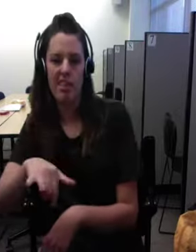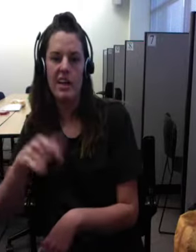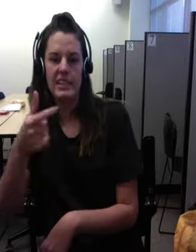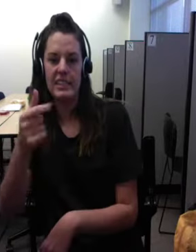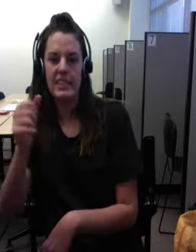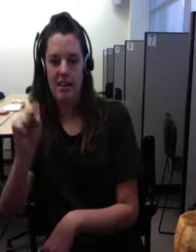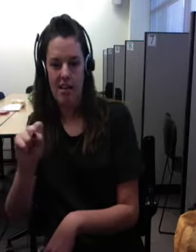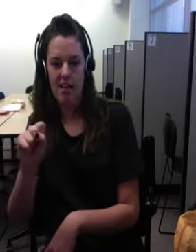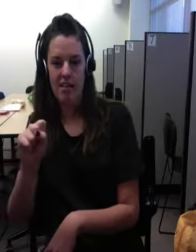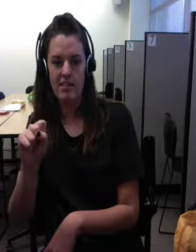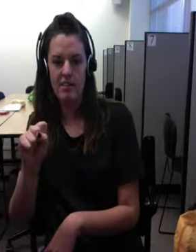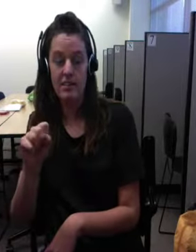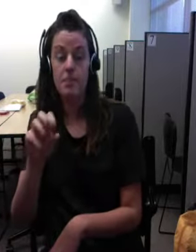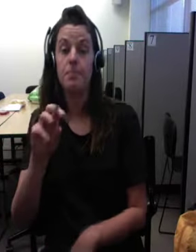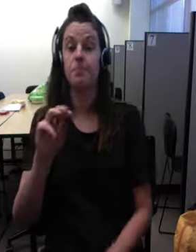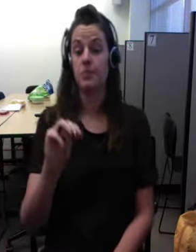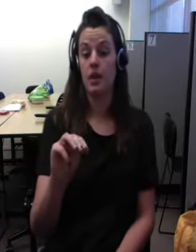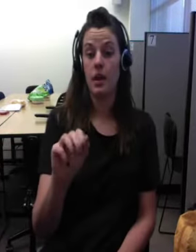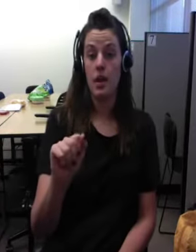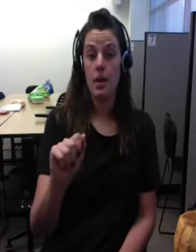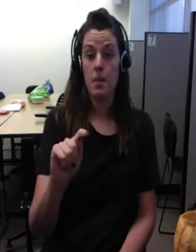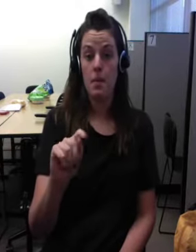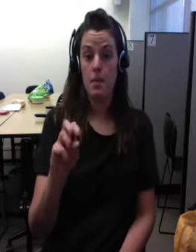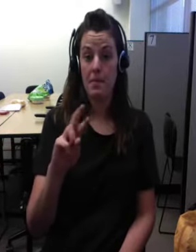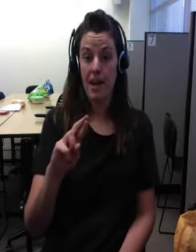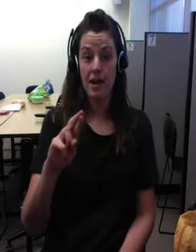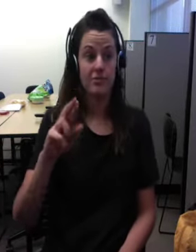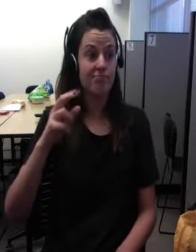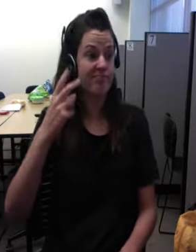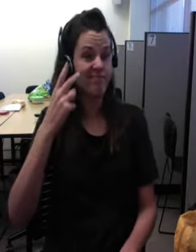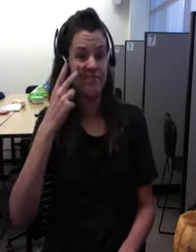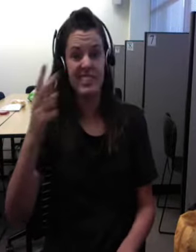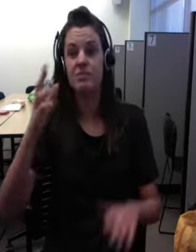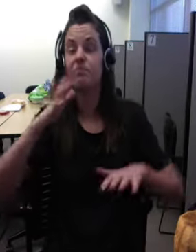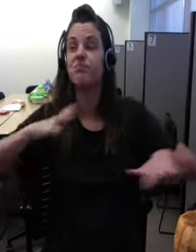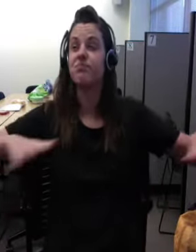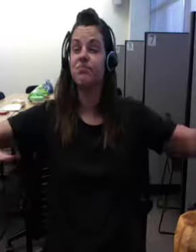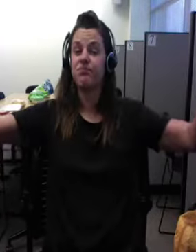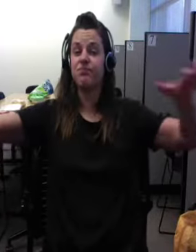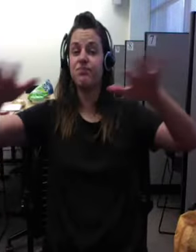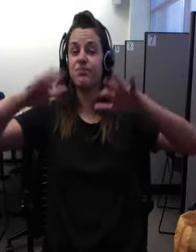See if you can find solids, liquids, and gases around you.